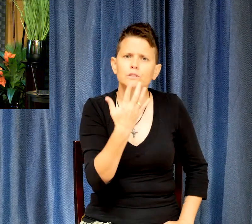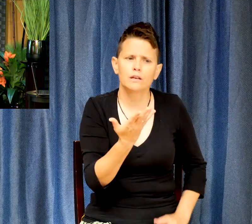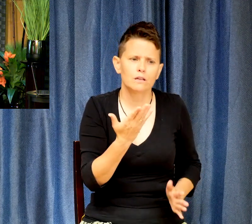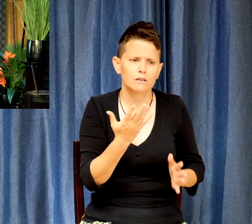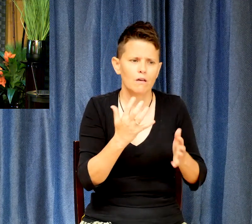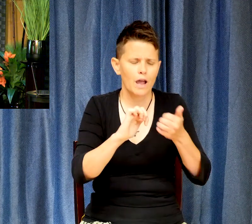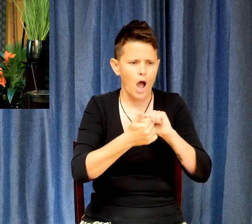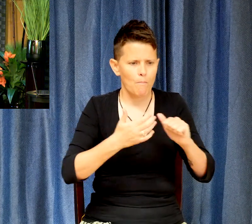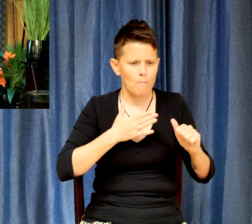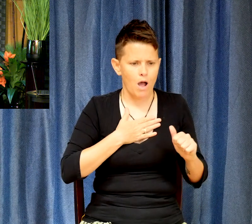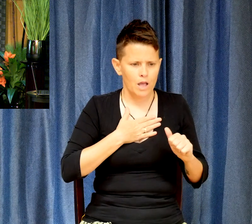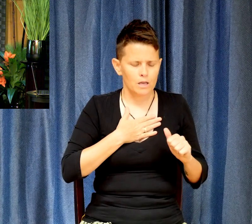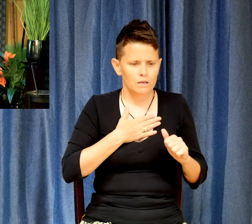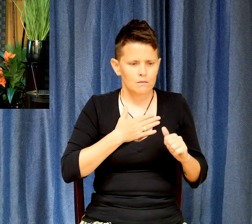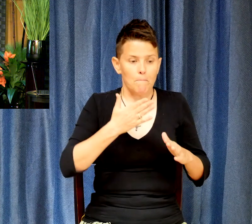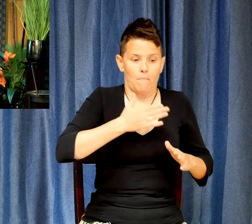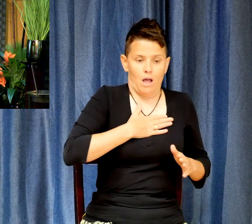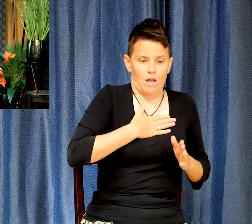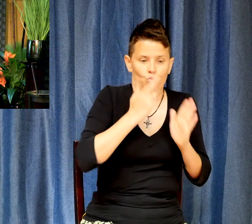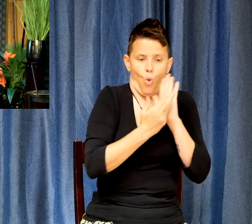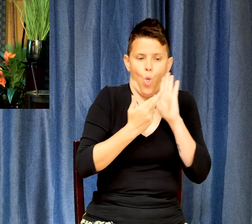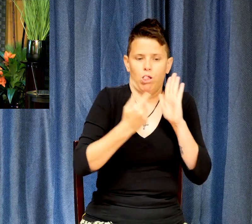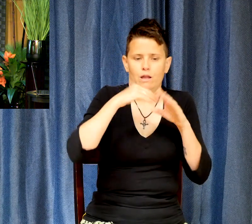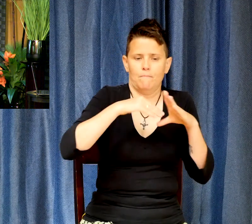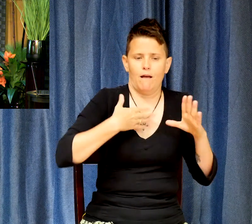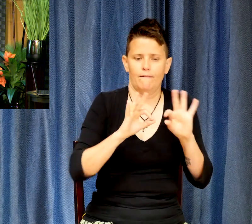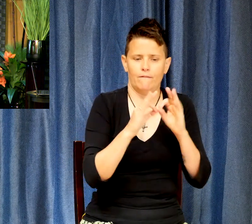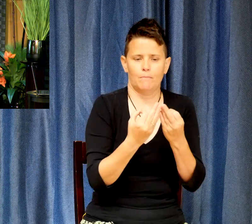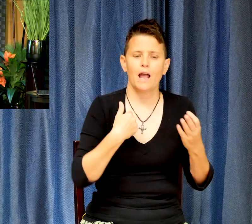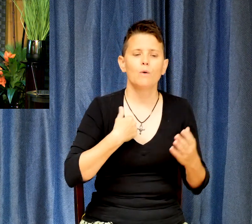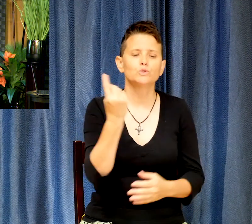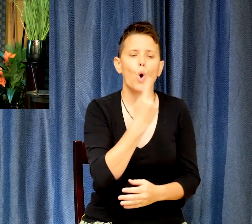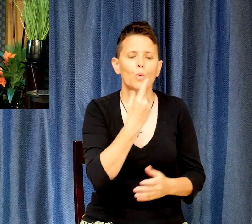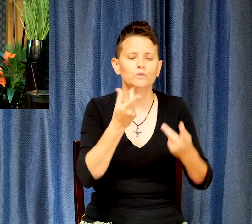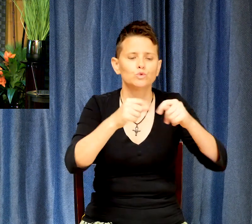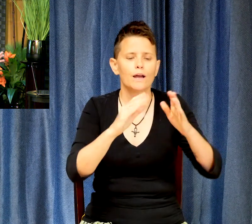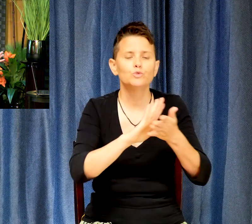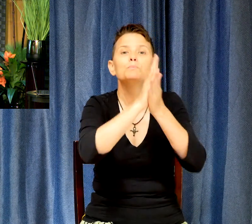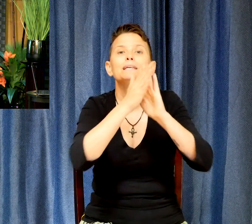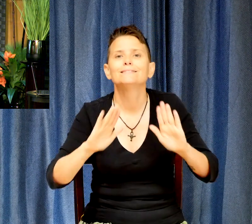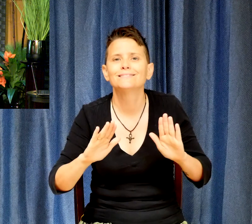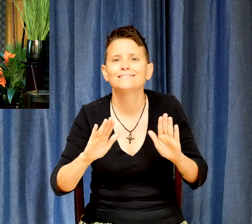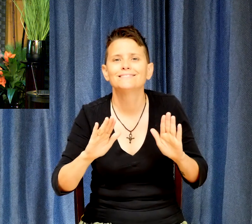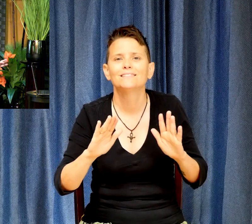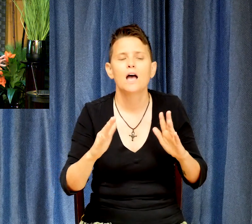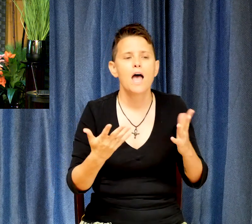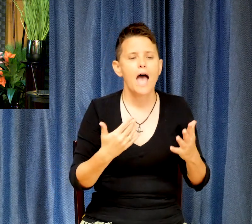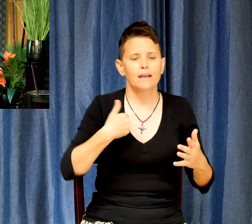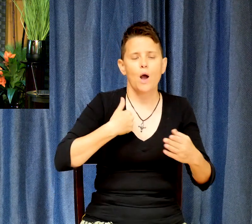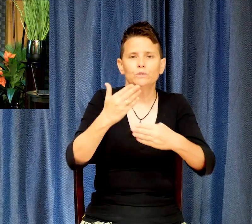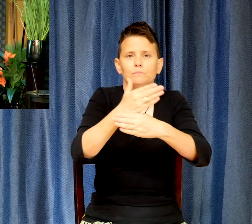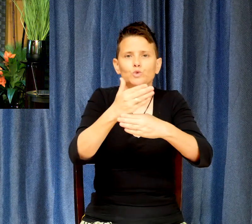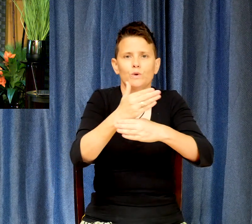and my family's life. I was the peacemaker, the pleaser. I, tried to keep it all together. I was the kind of in between an older brother, younger